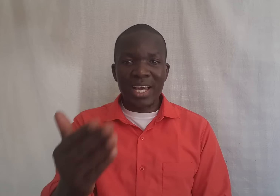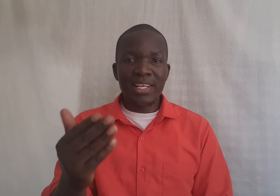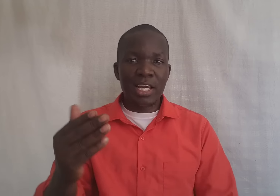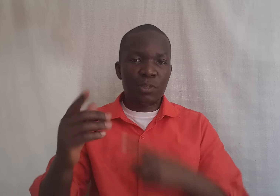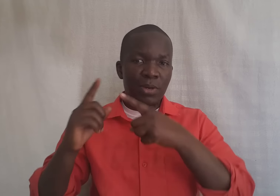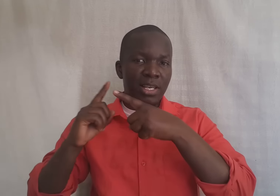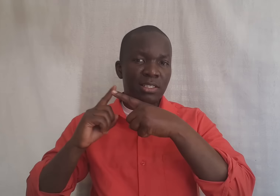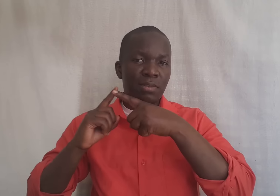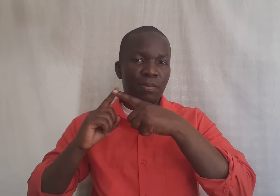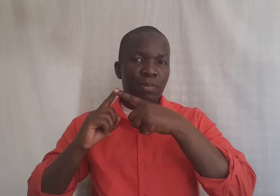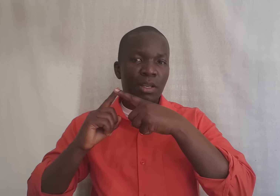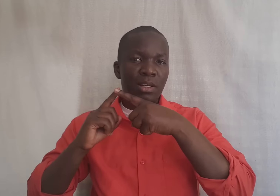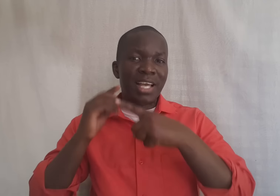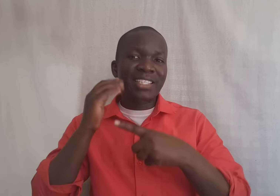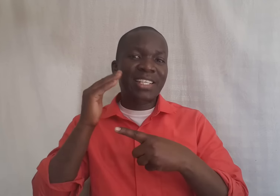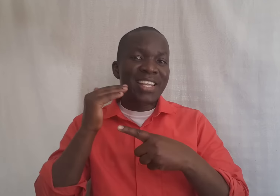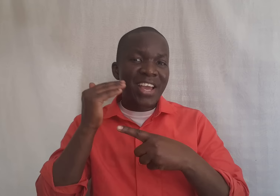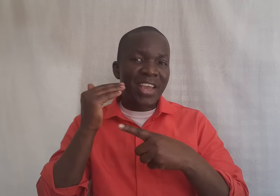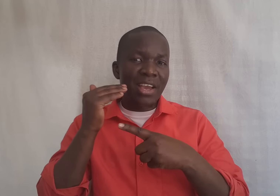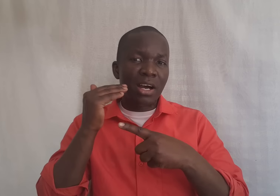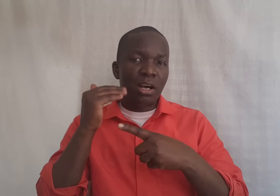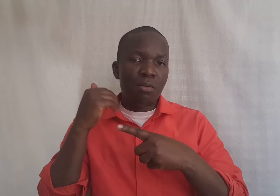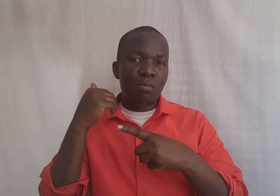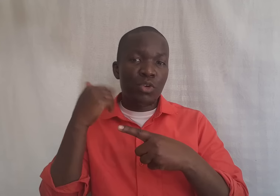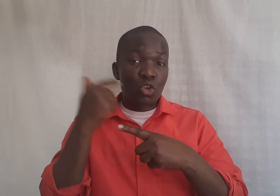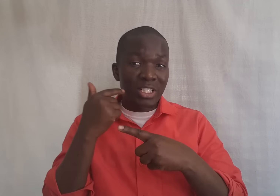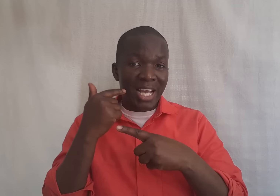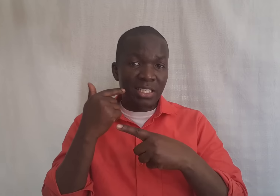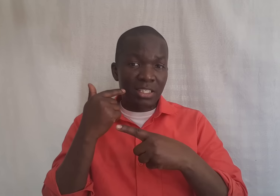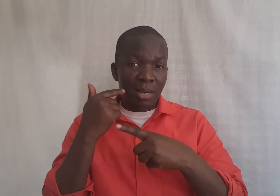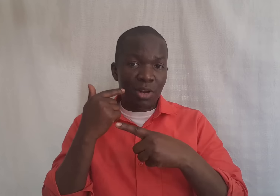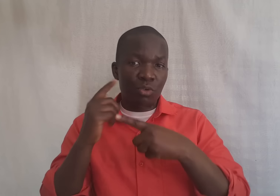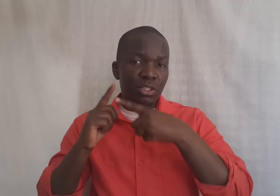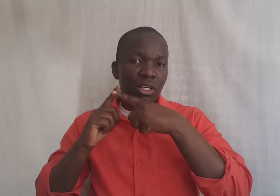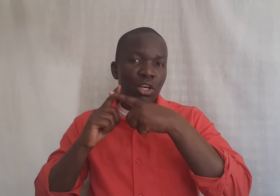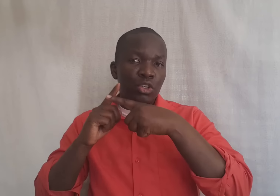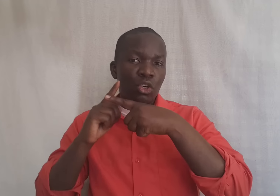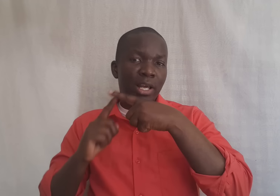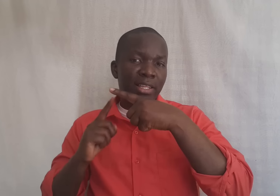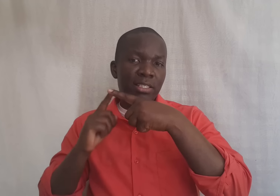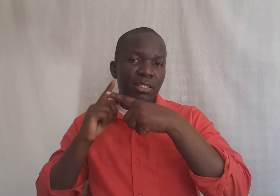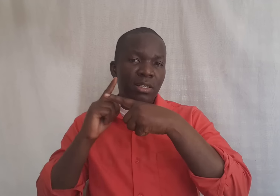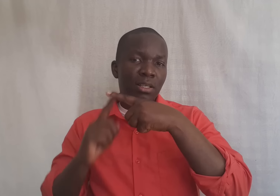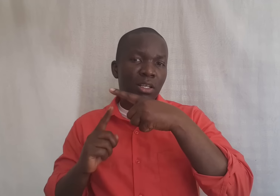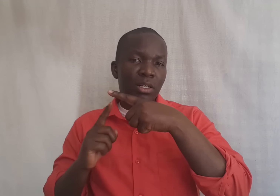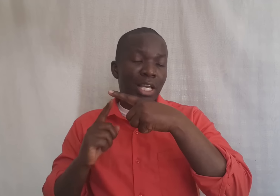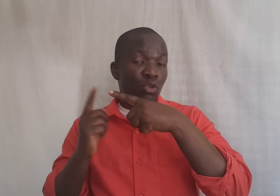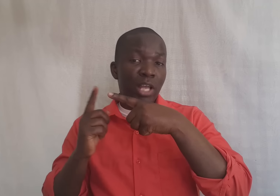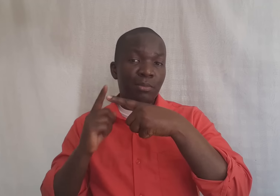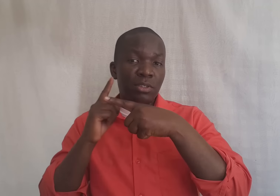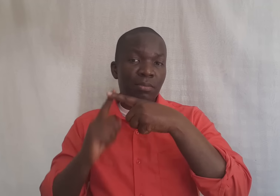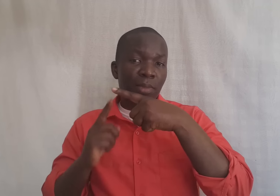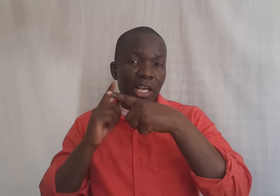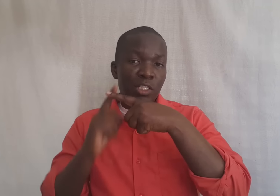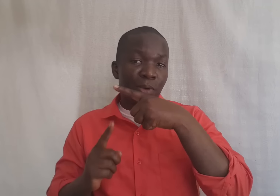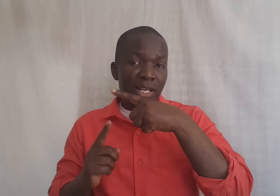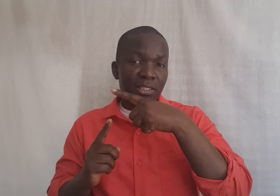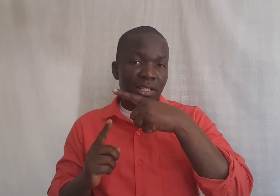signing experience, just near here. You don't touch this time round. So like this. Just 2 times. Experience like